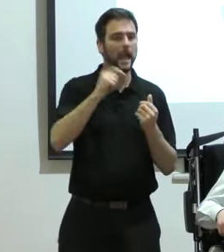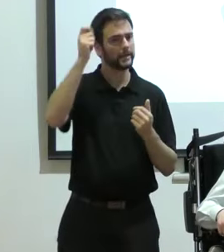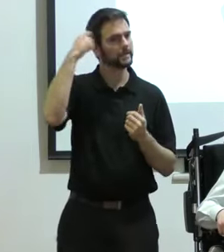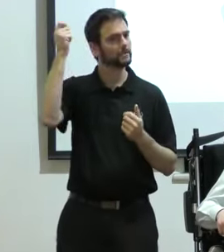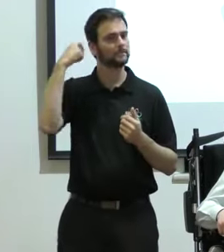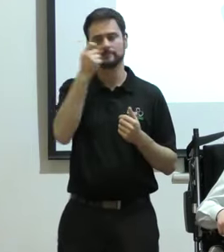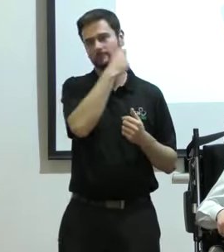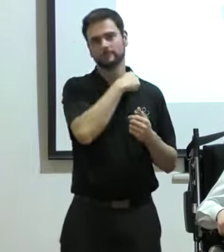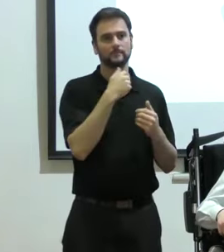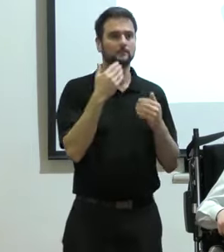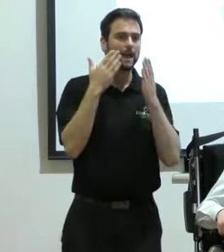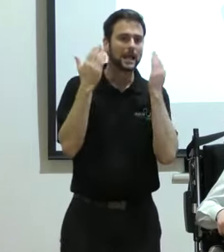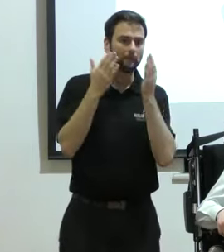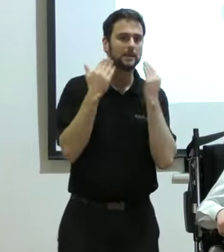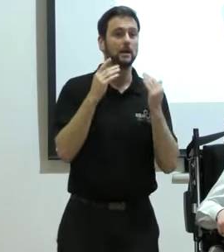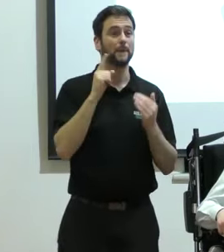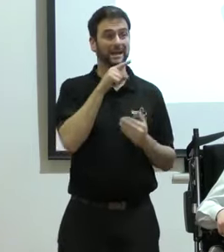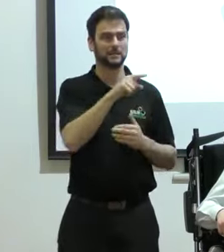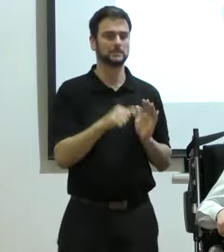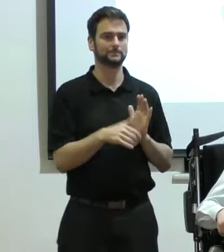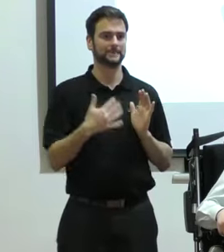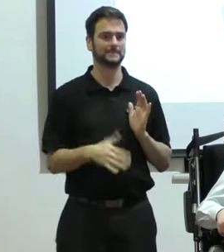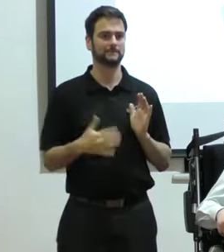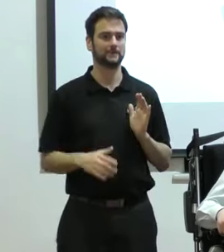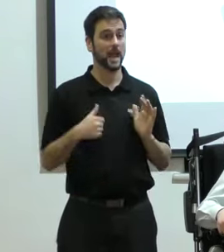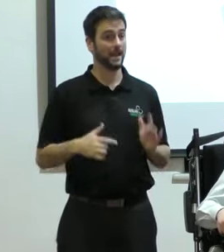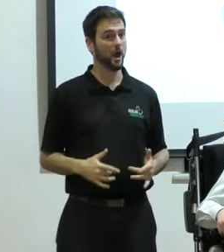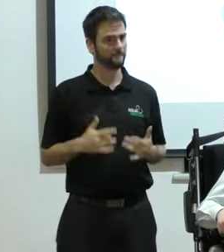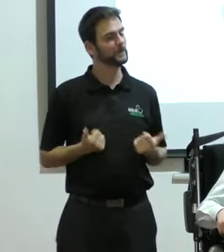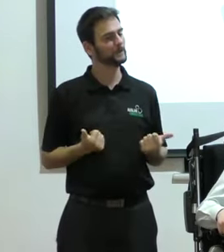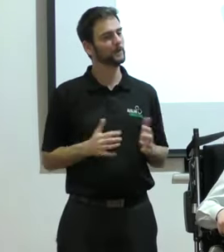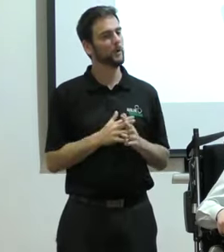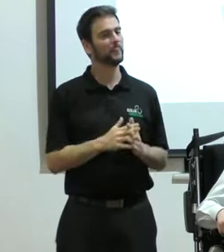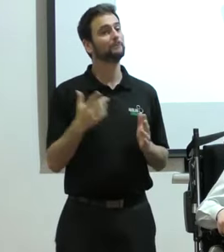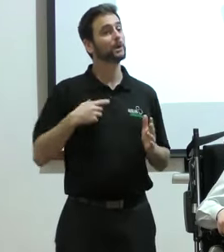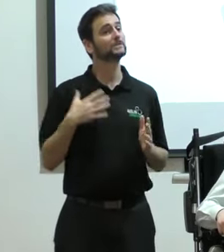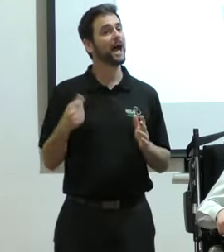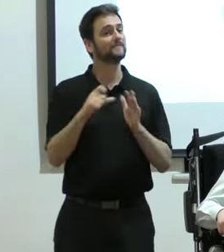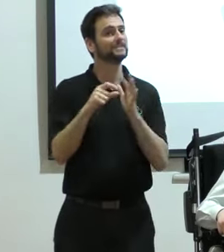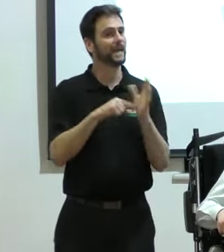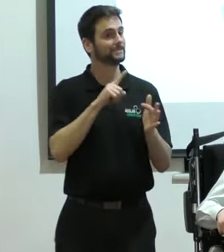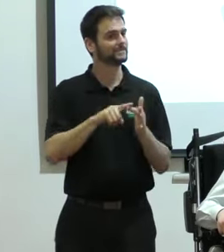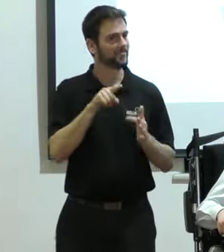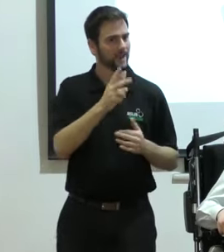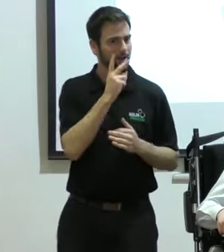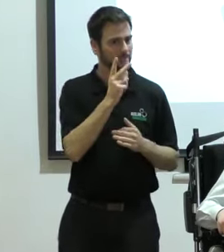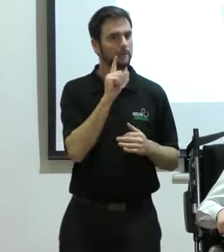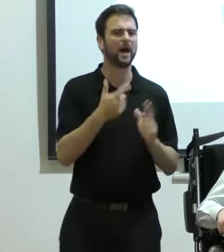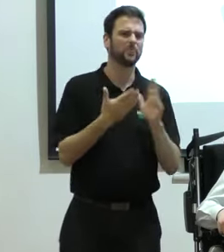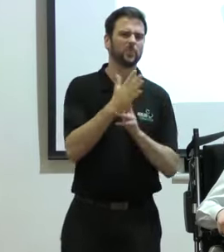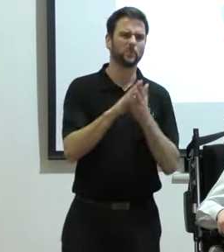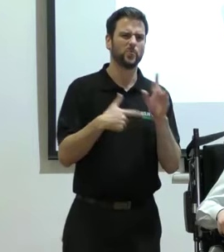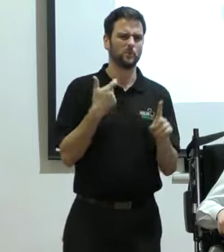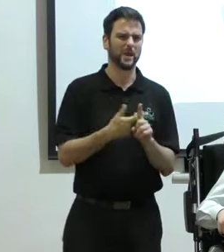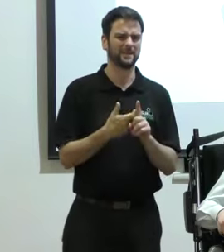and they charge lots of money. But you find it worth it because you're going out on a date. But during the week, in the morning, you might want the